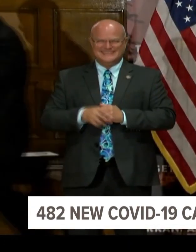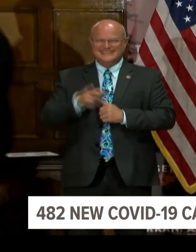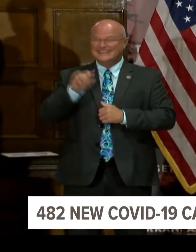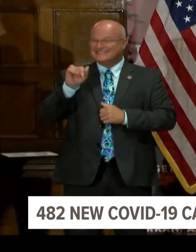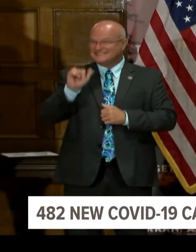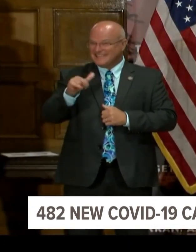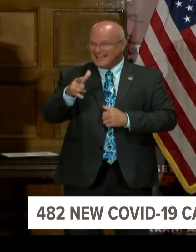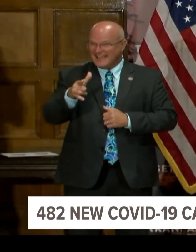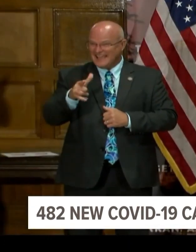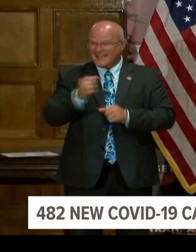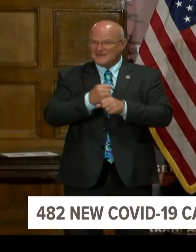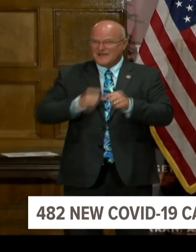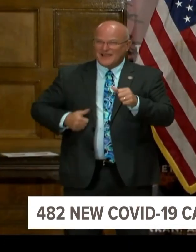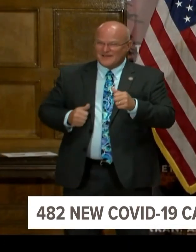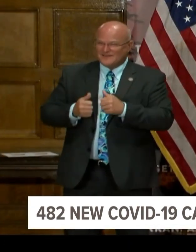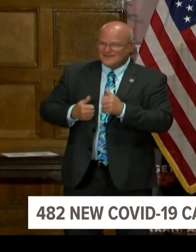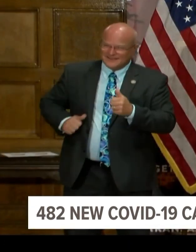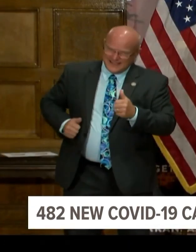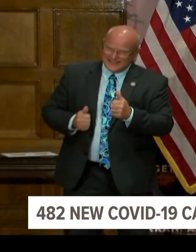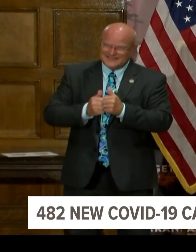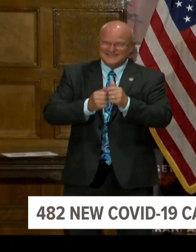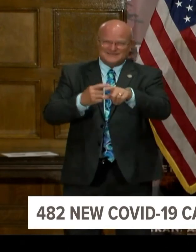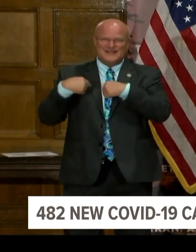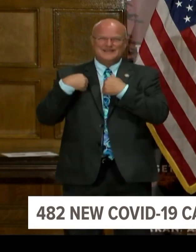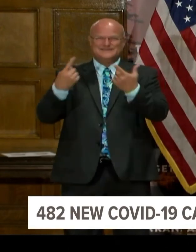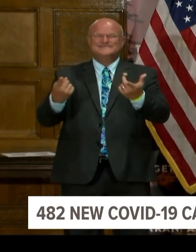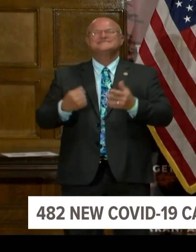Jay, you're sort of making up for lost time, aren't you?